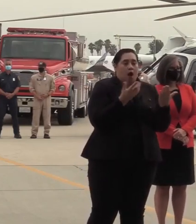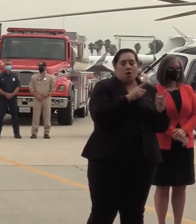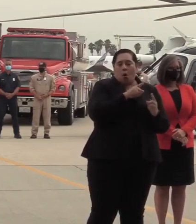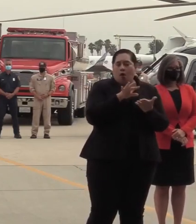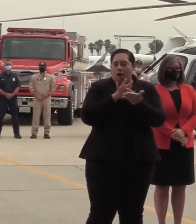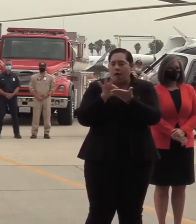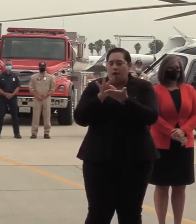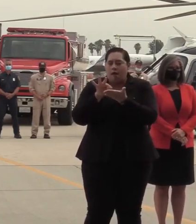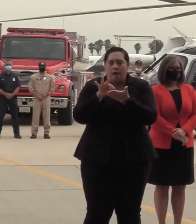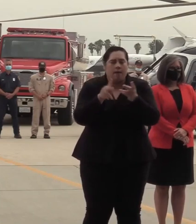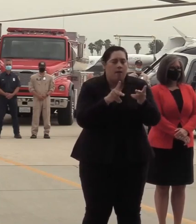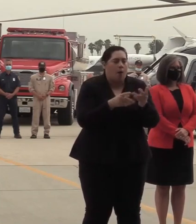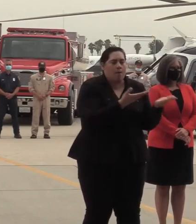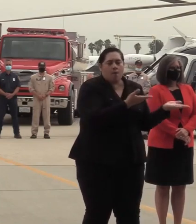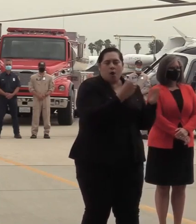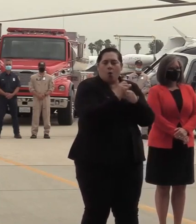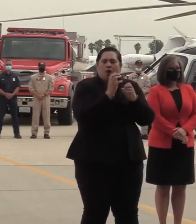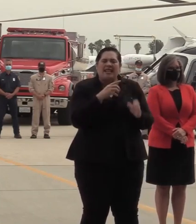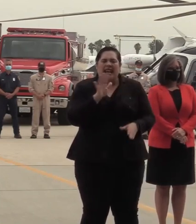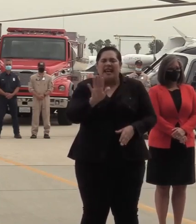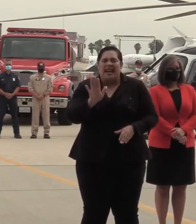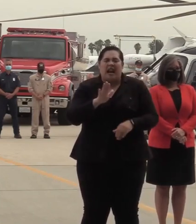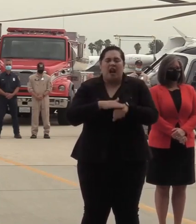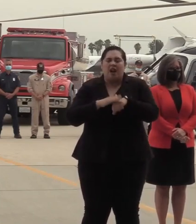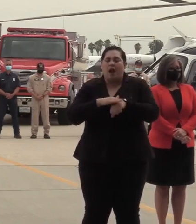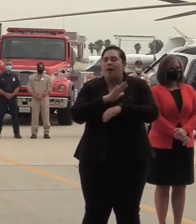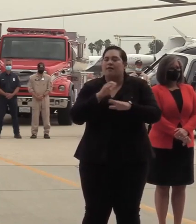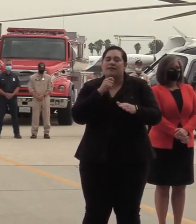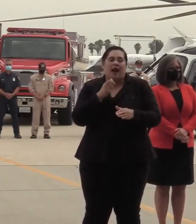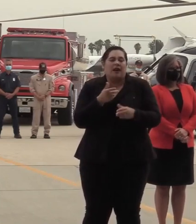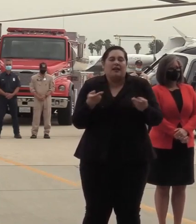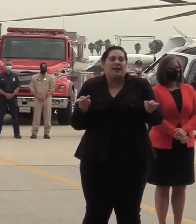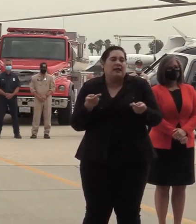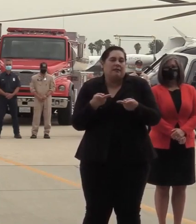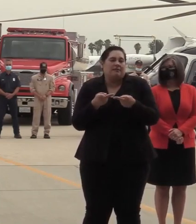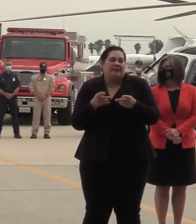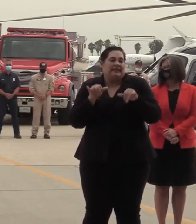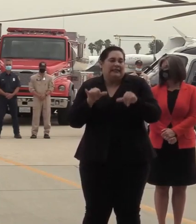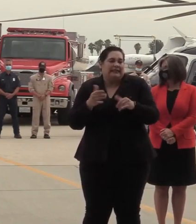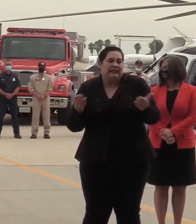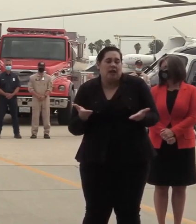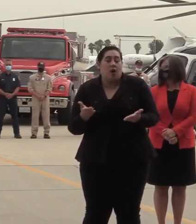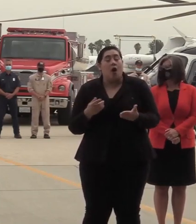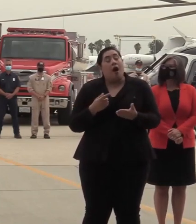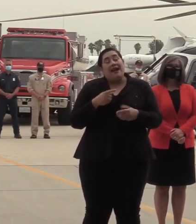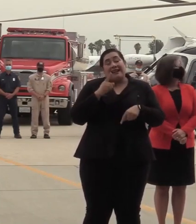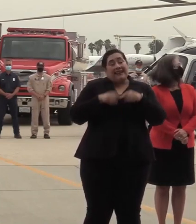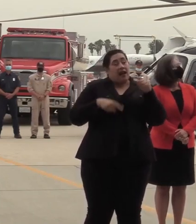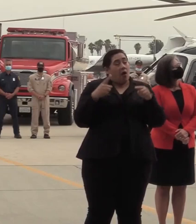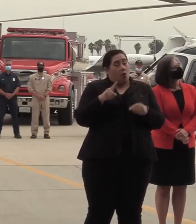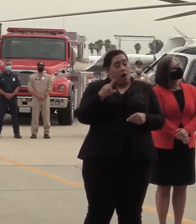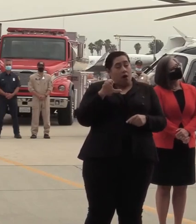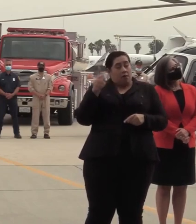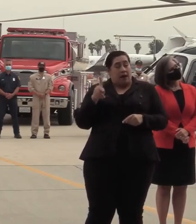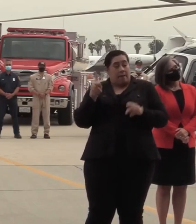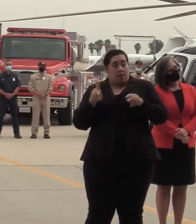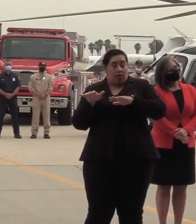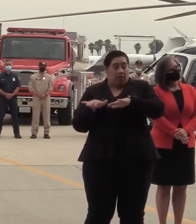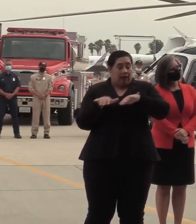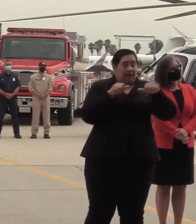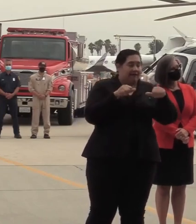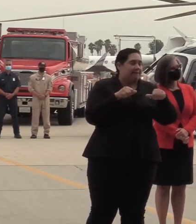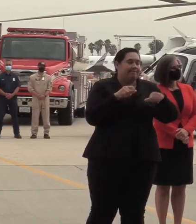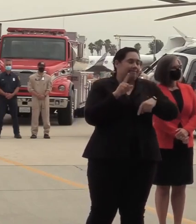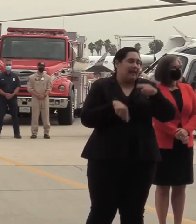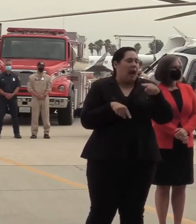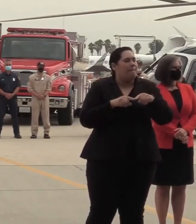workers and others to interact and say, this is not a place to be. We can't get 100%, you know, of folks out of there, but that's been helpful too. So I think that we're doing pretty darn